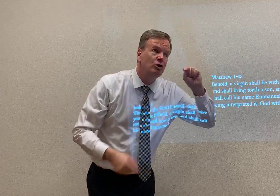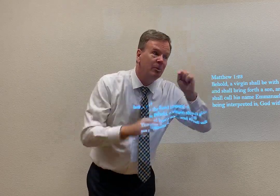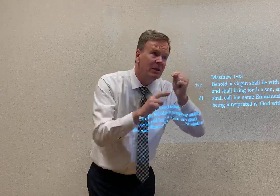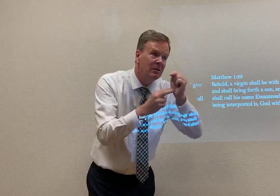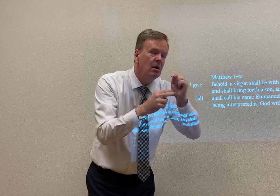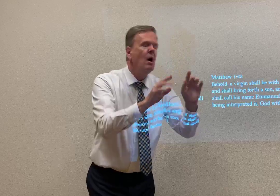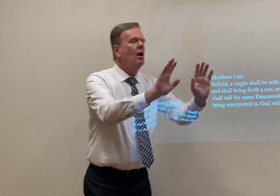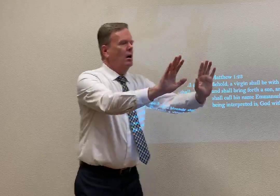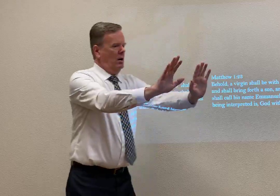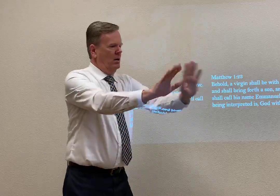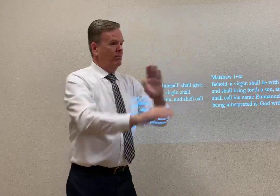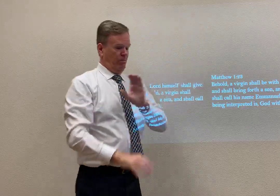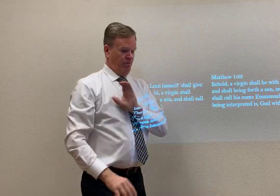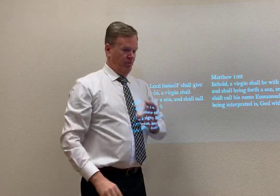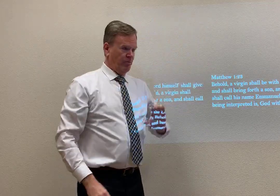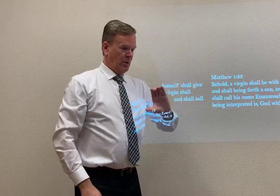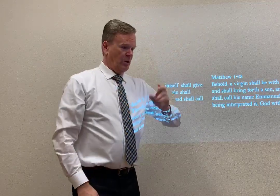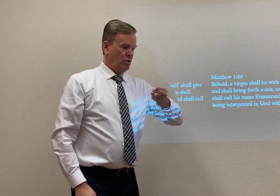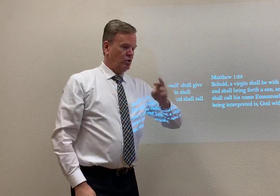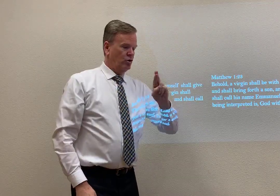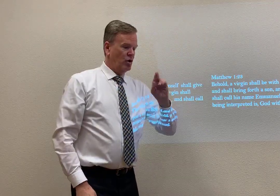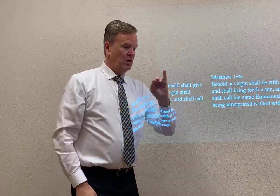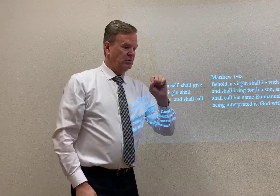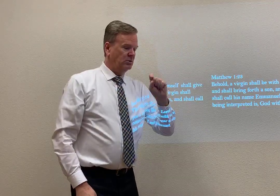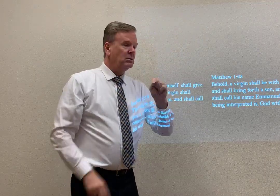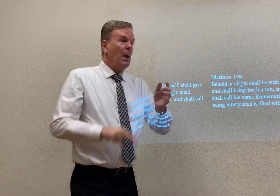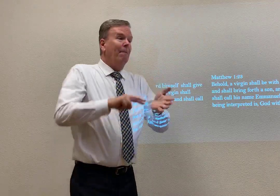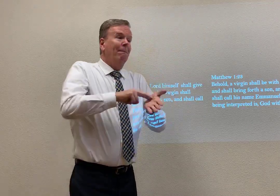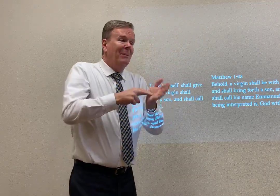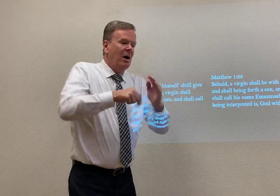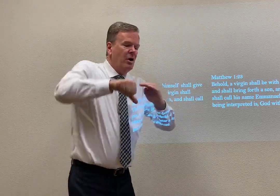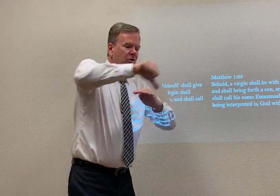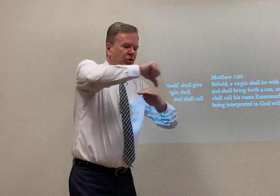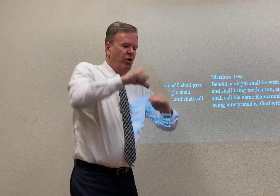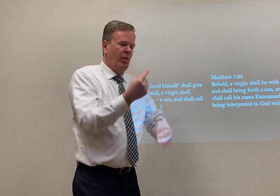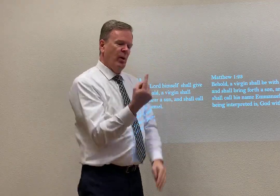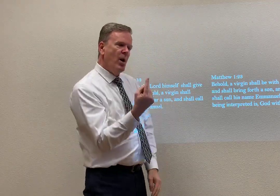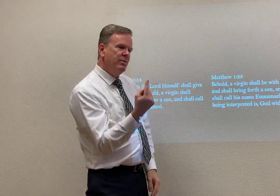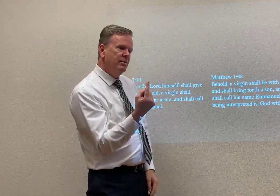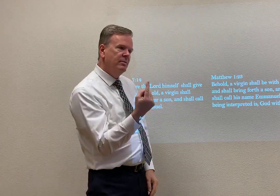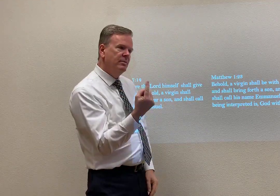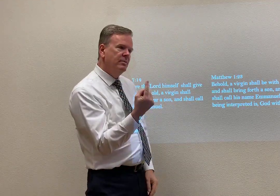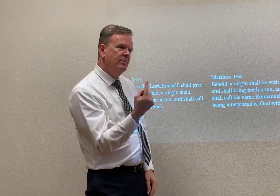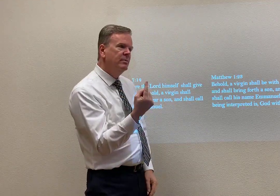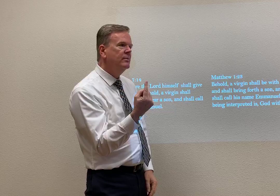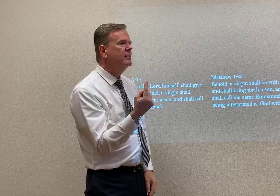Talking about Christ? Oh. Christ means the anointed one.